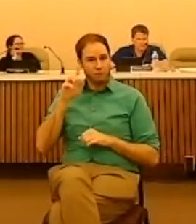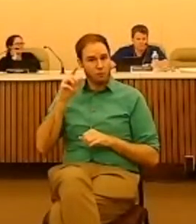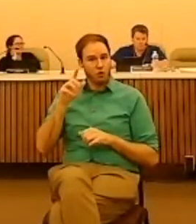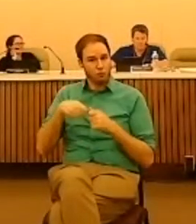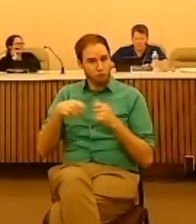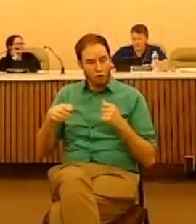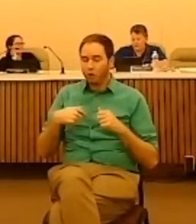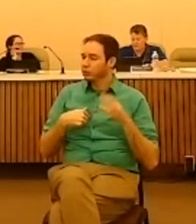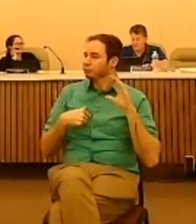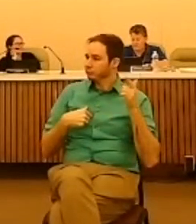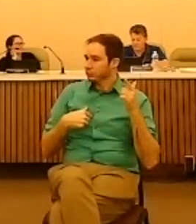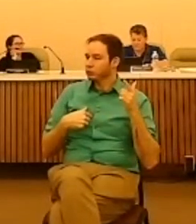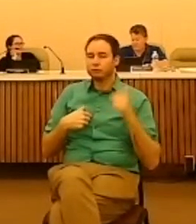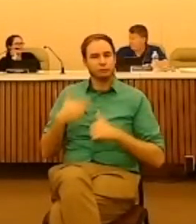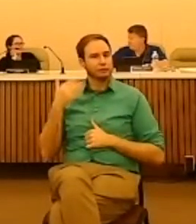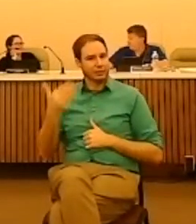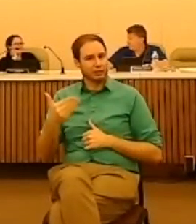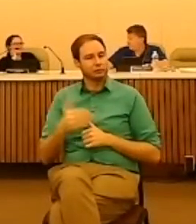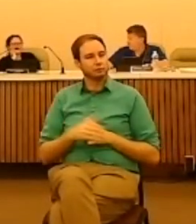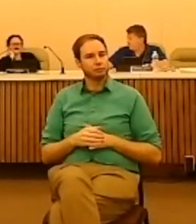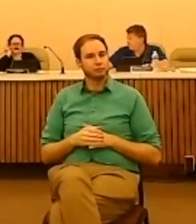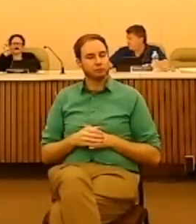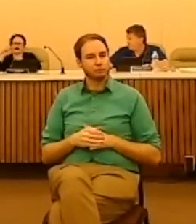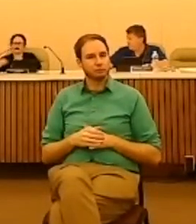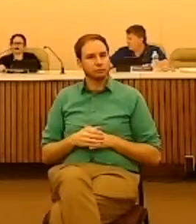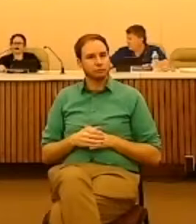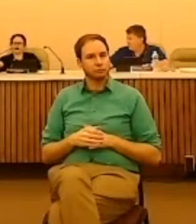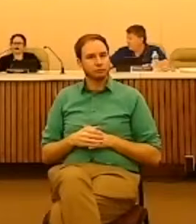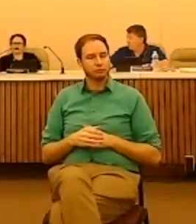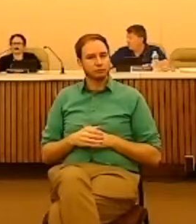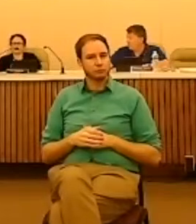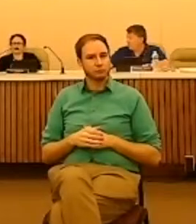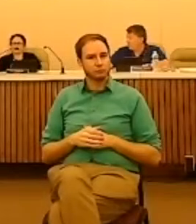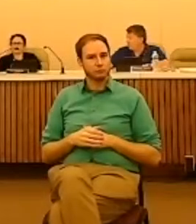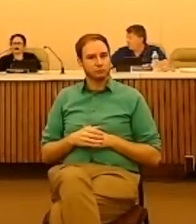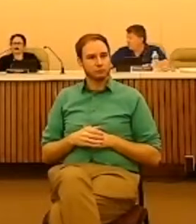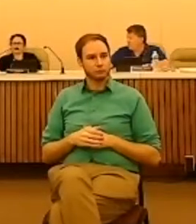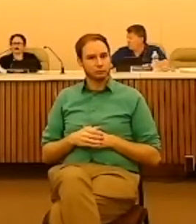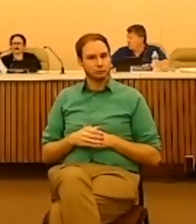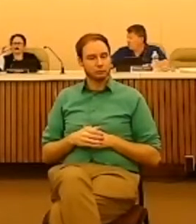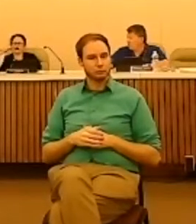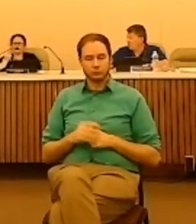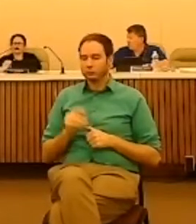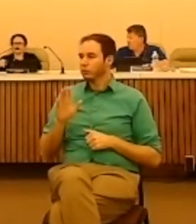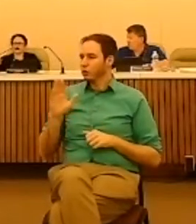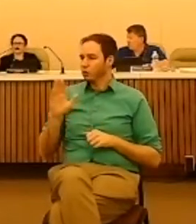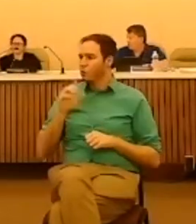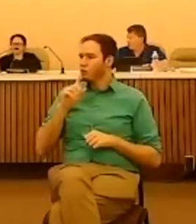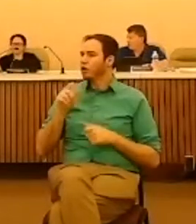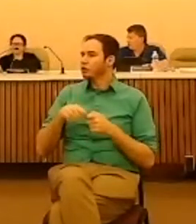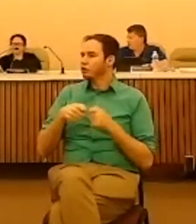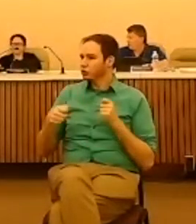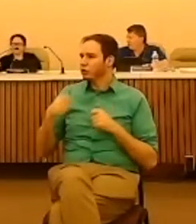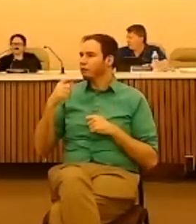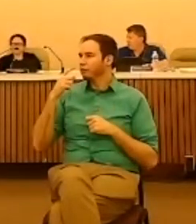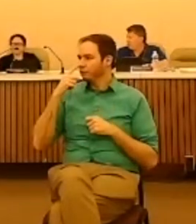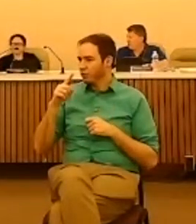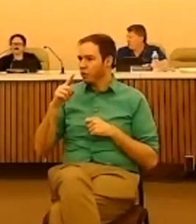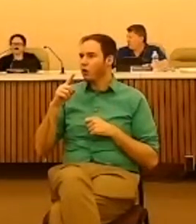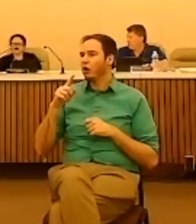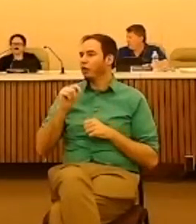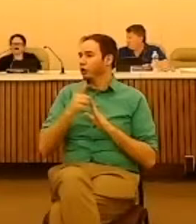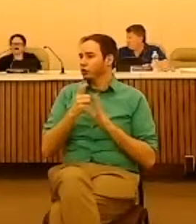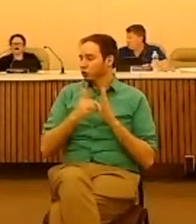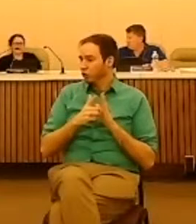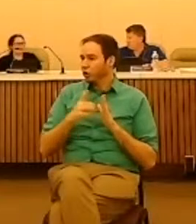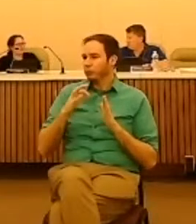So moved. Seconded. Are we motioning to adjourn? No, to- we are adjourning attorney-client To- privilege. We do not